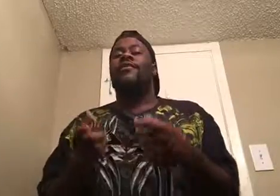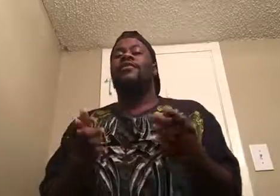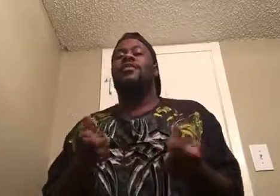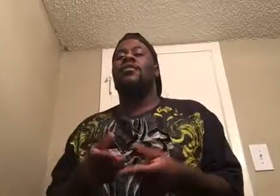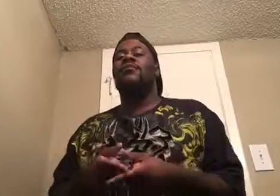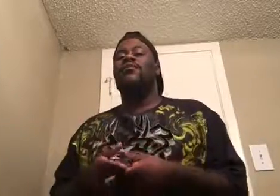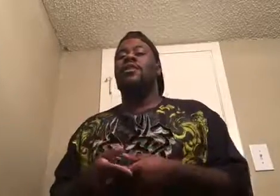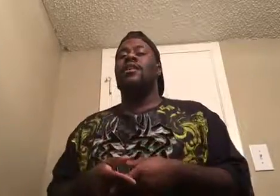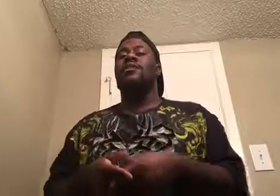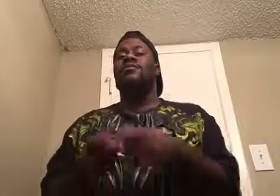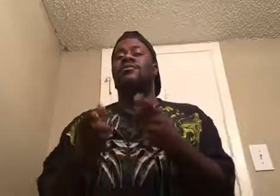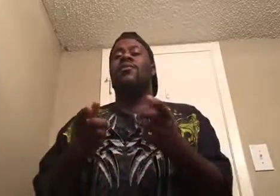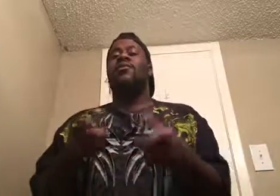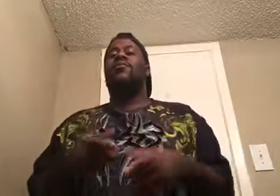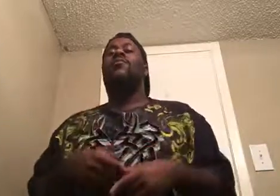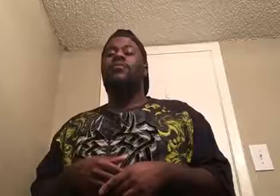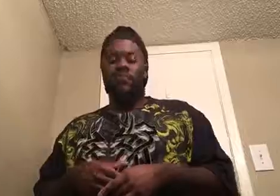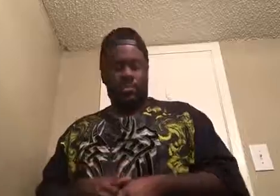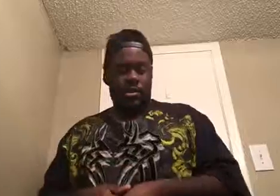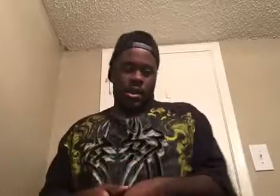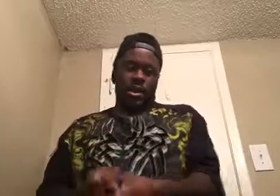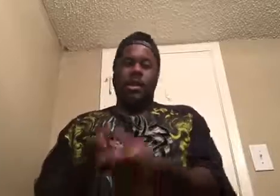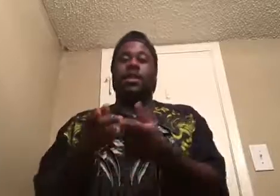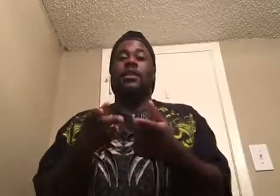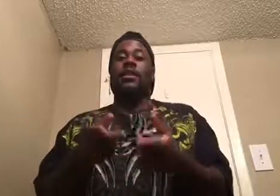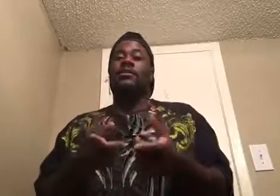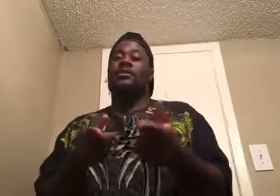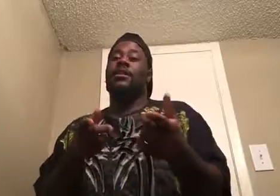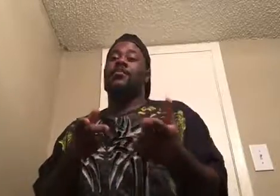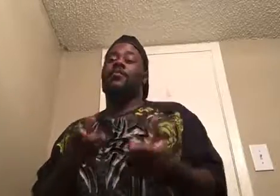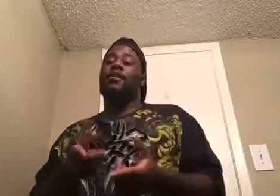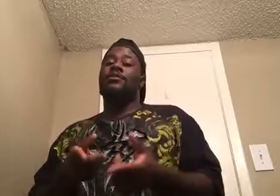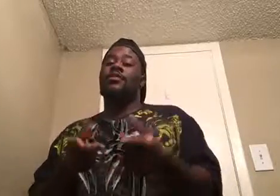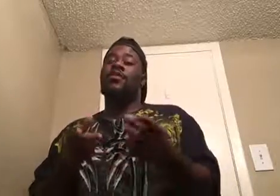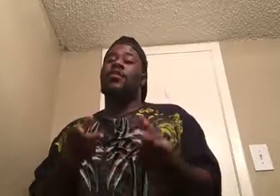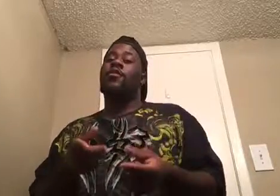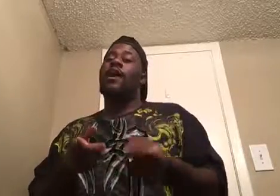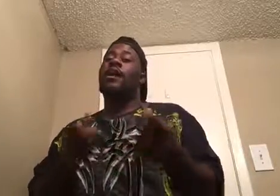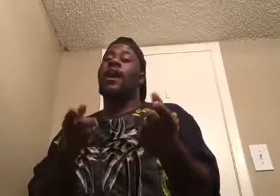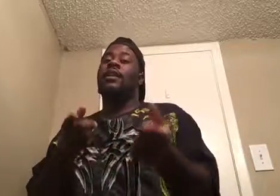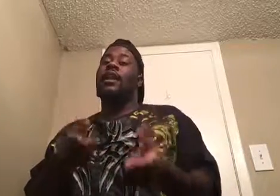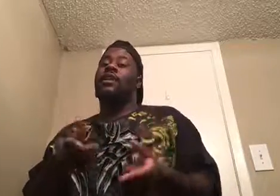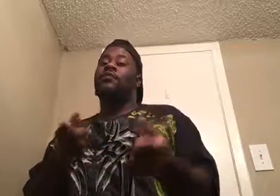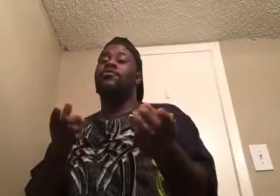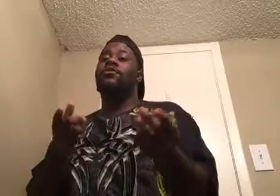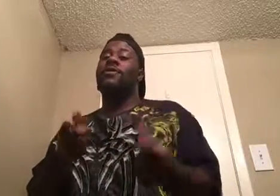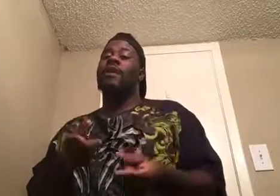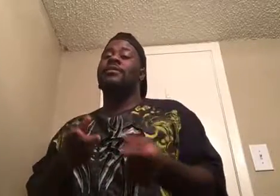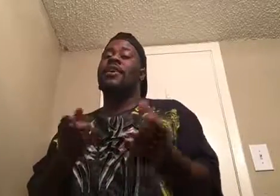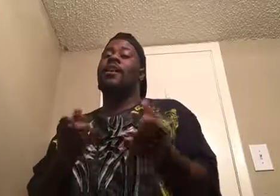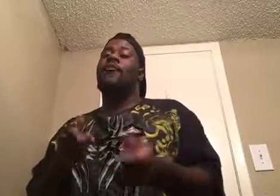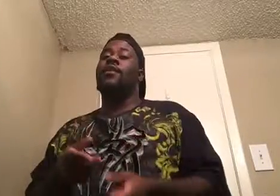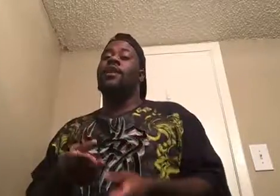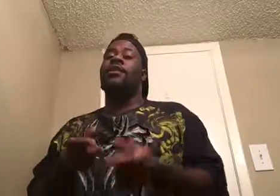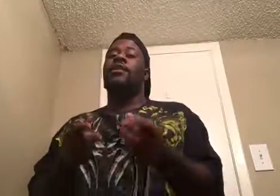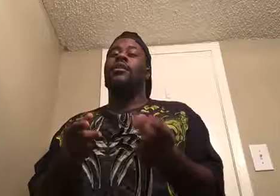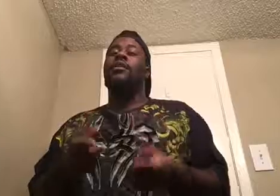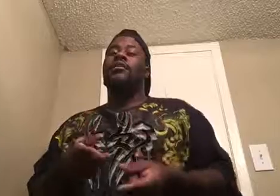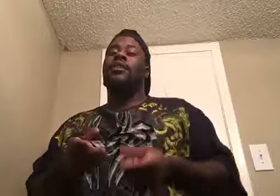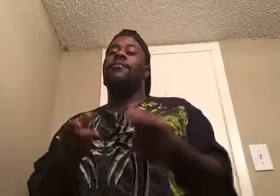off a subtweet, so let's get personal. I got a lot of cool spots that we can go. Tell